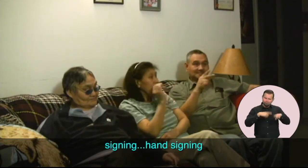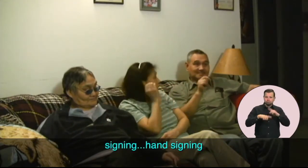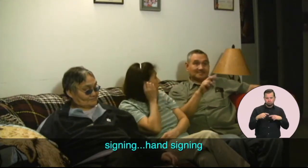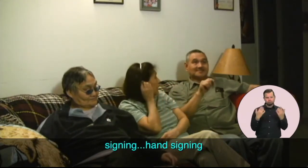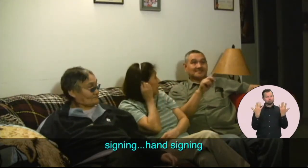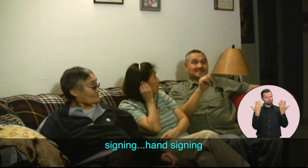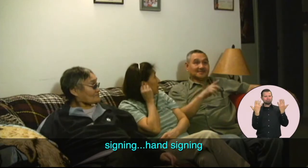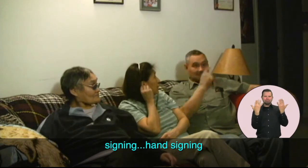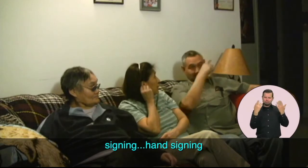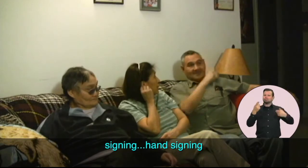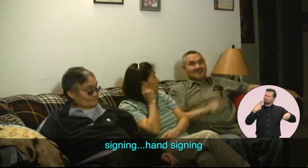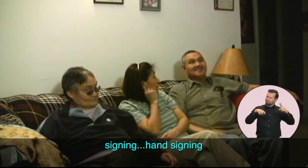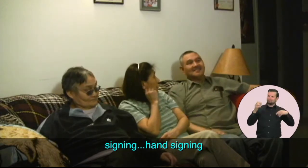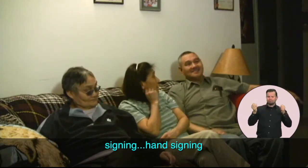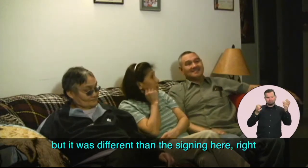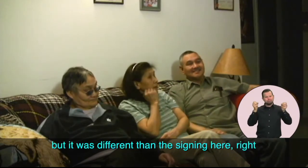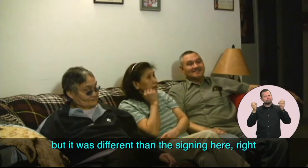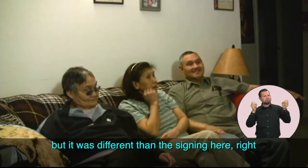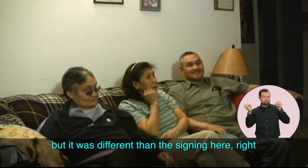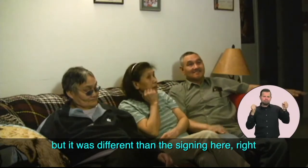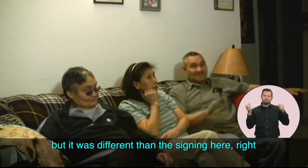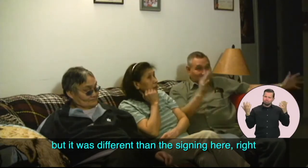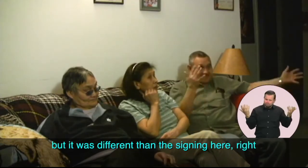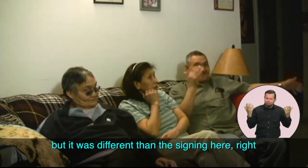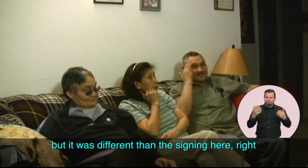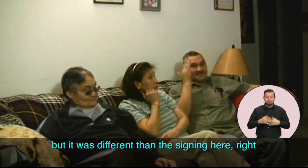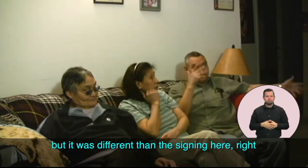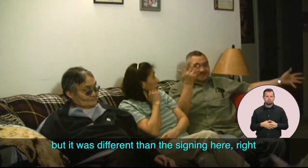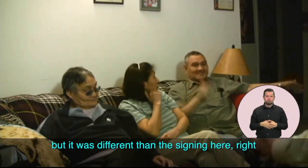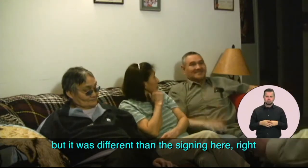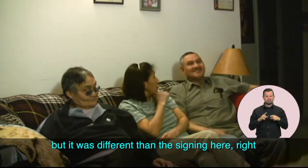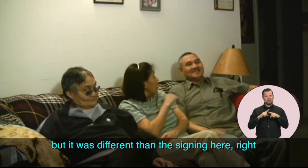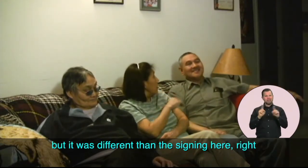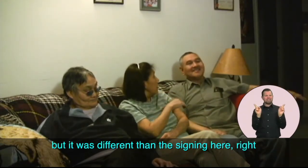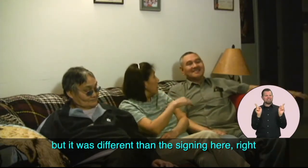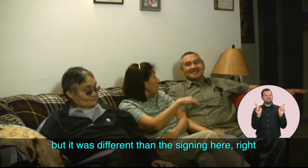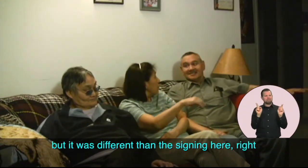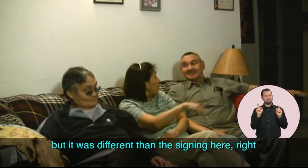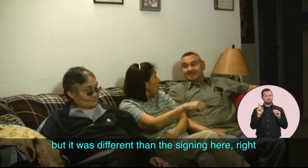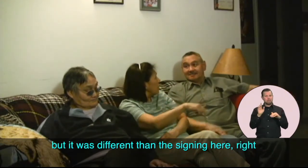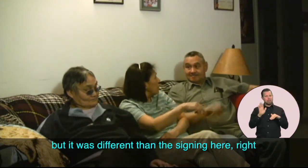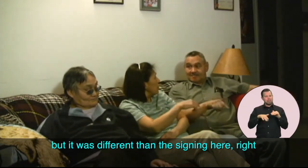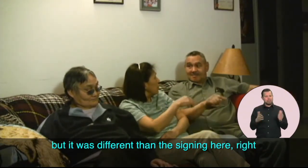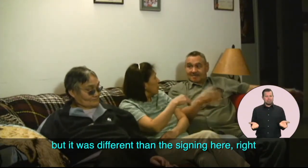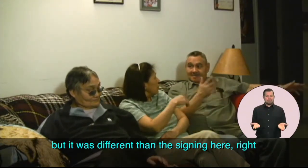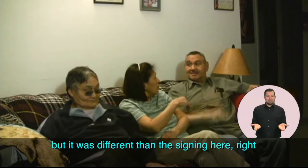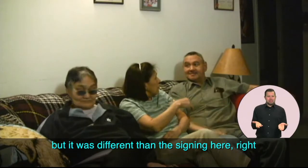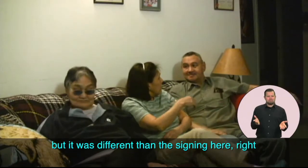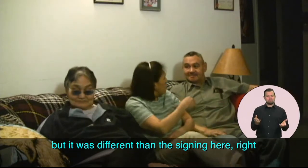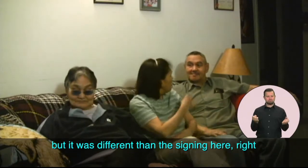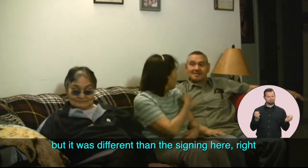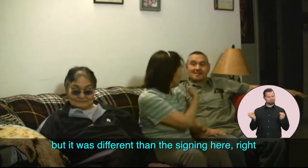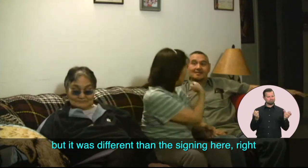Signing. Yeah. Mm. But it was different than the signing here, eh? Yeah. Yeah.